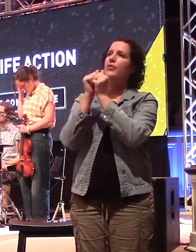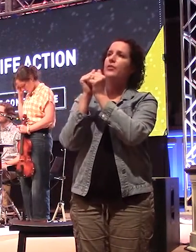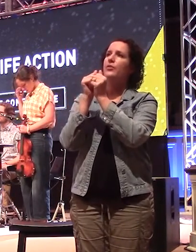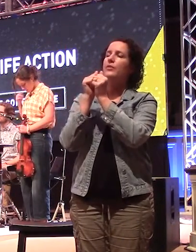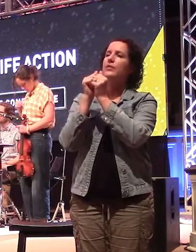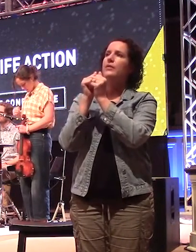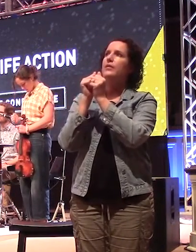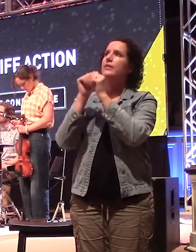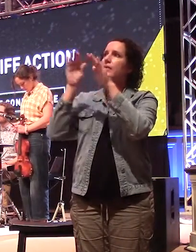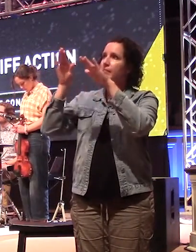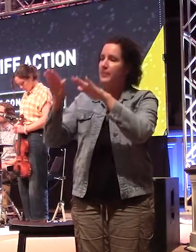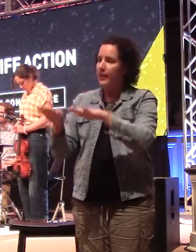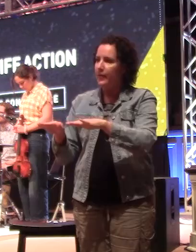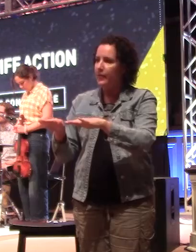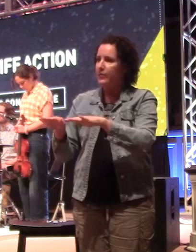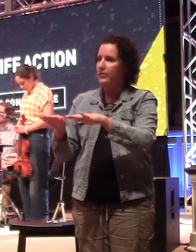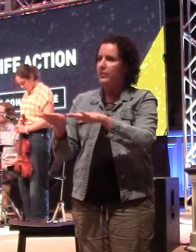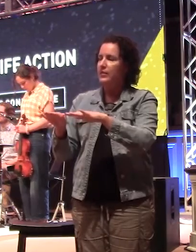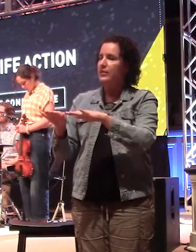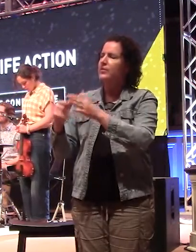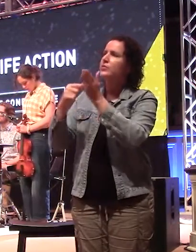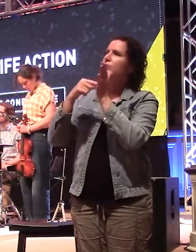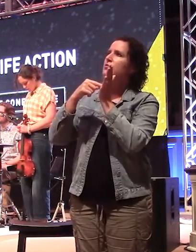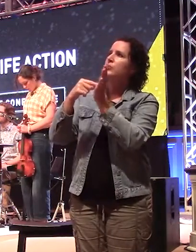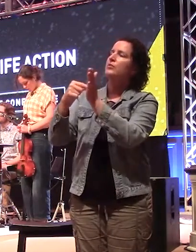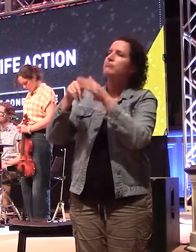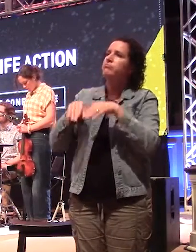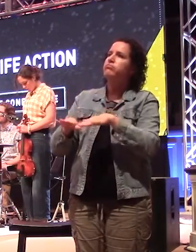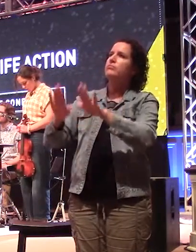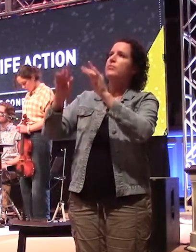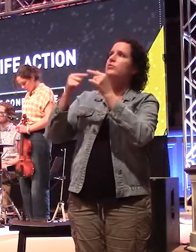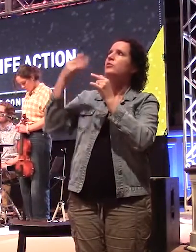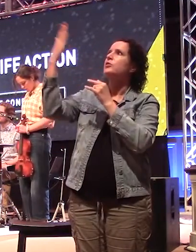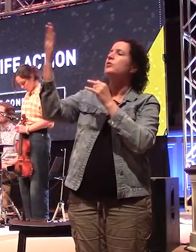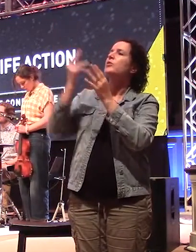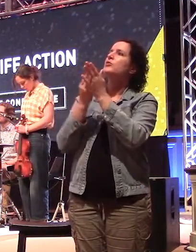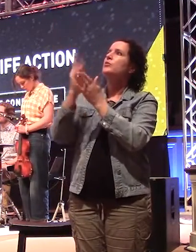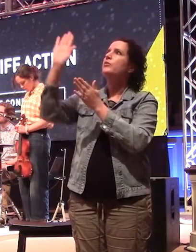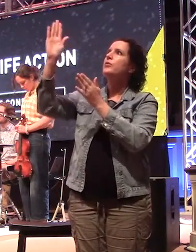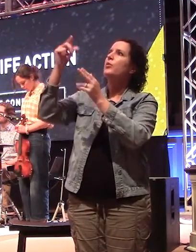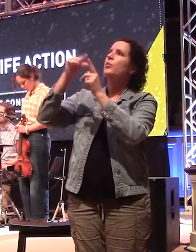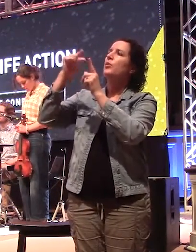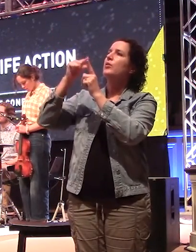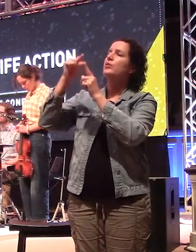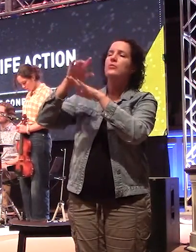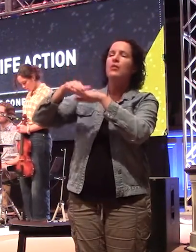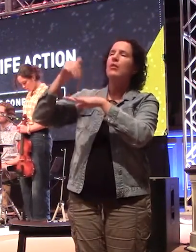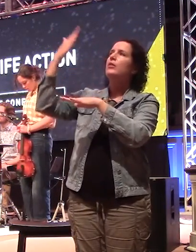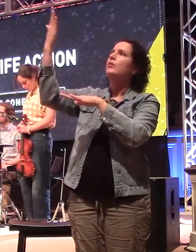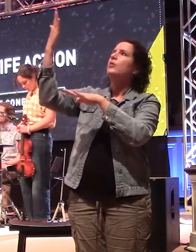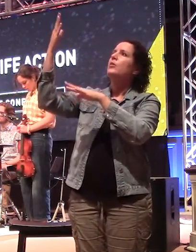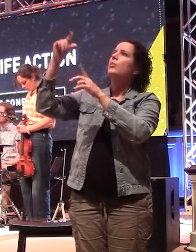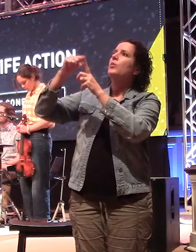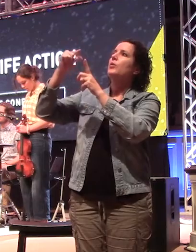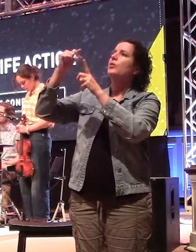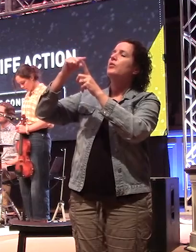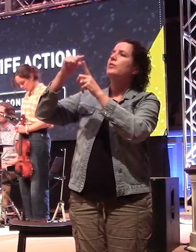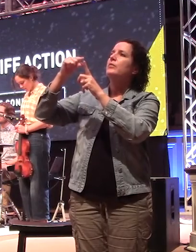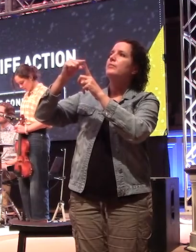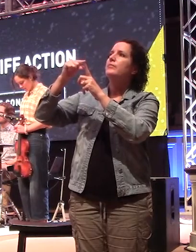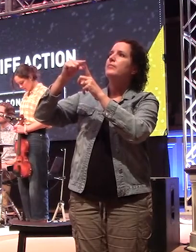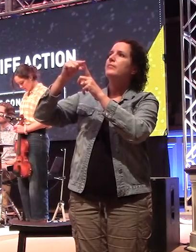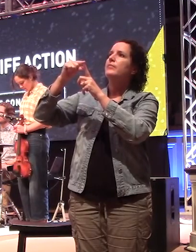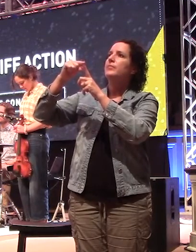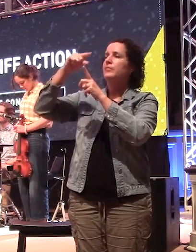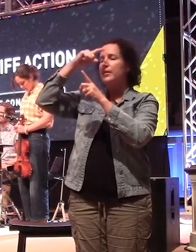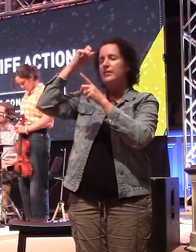We bow as a sign of our submission to the truth of your word, to the call of your word. Because